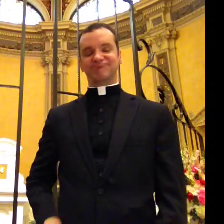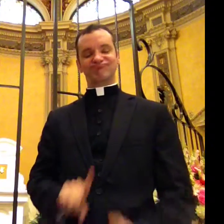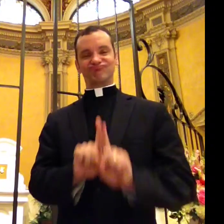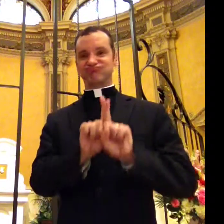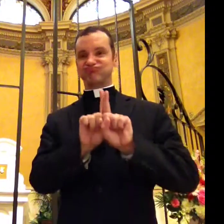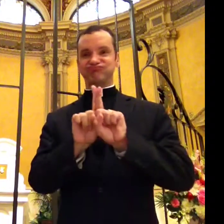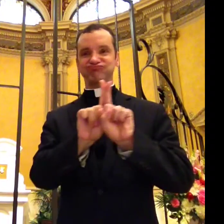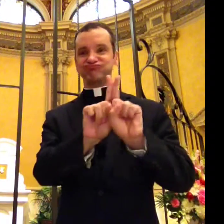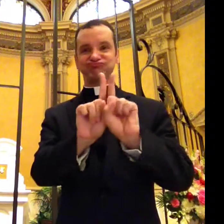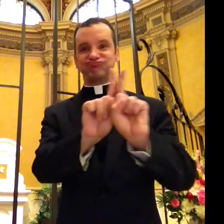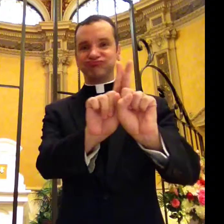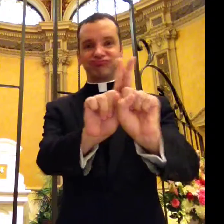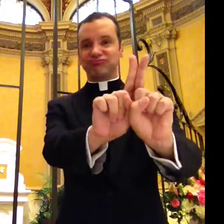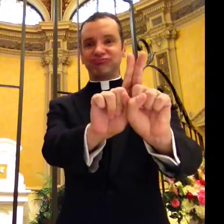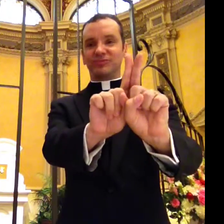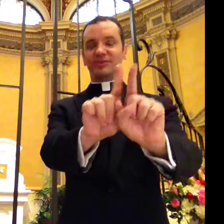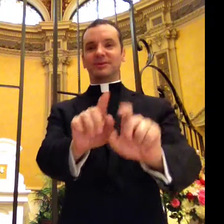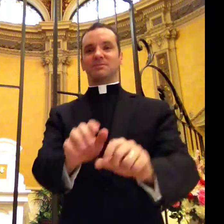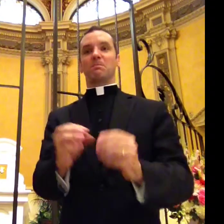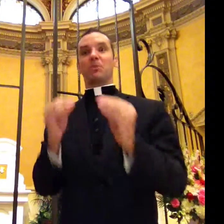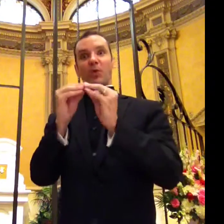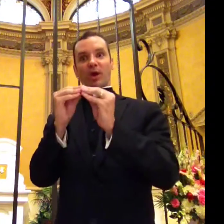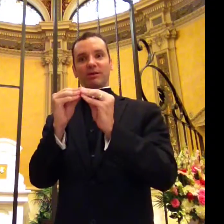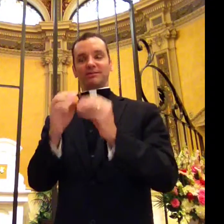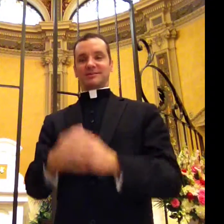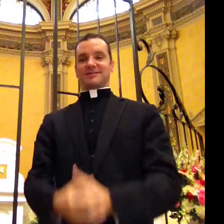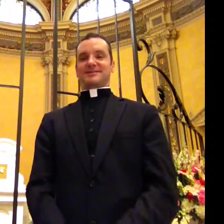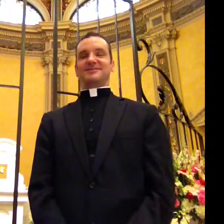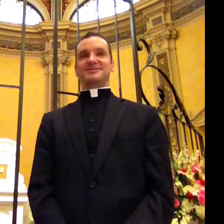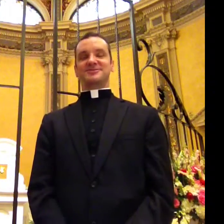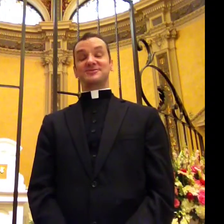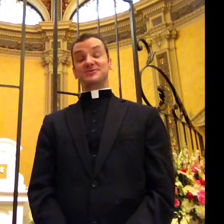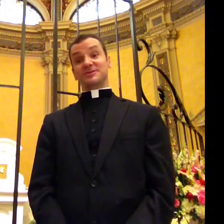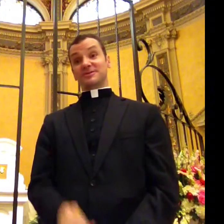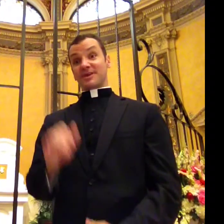This sacrament helps us to deepen our relationship with Christ.